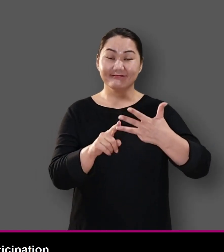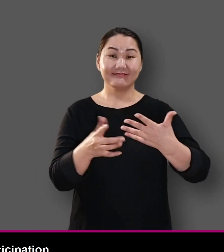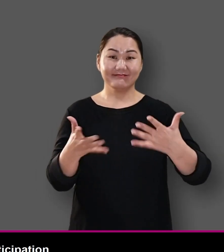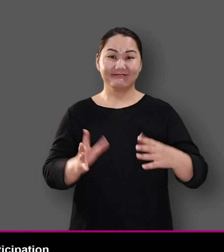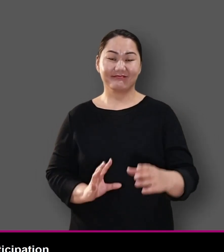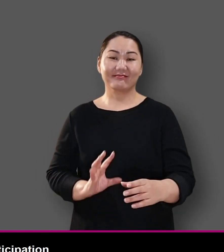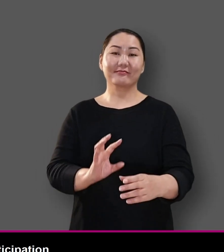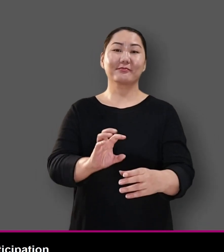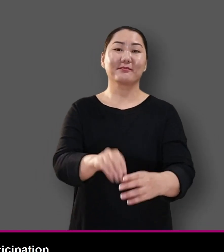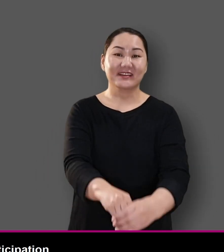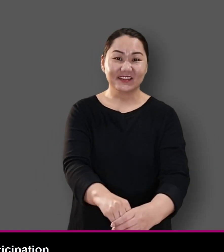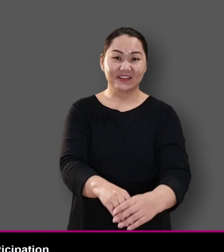participation,